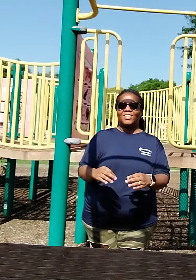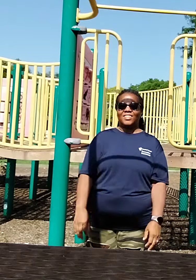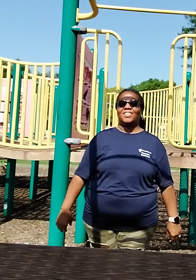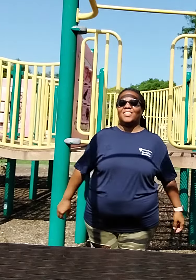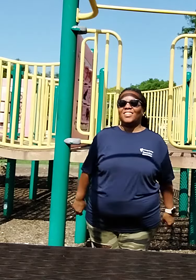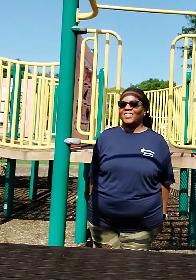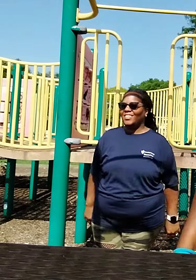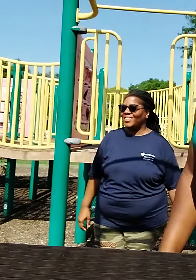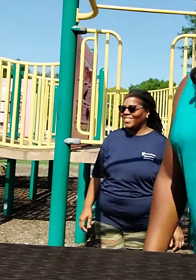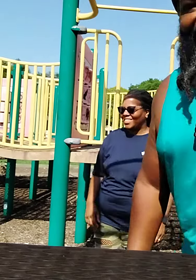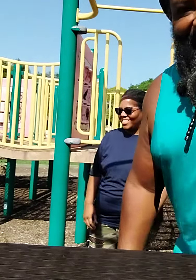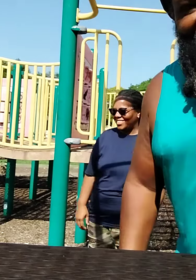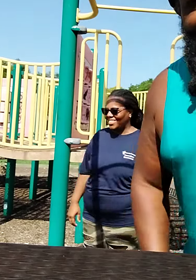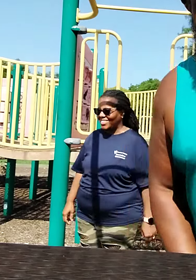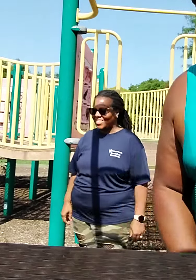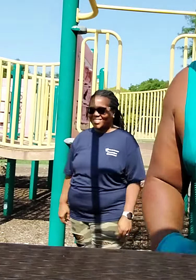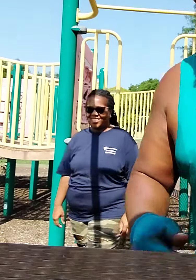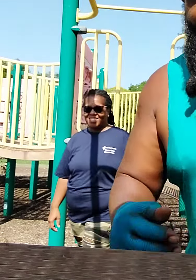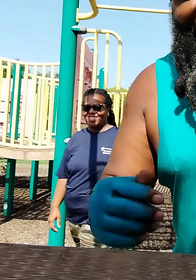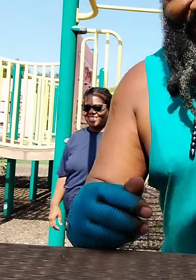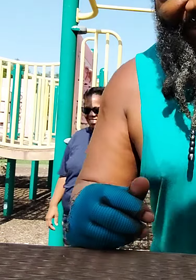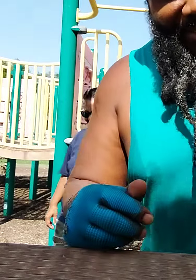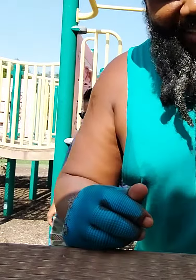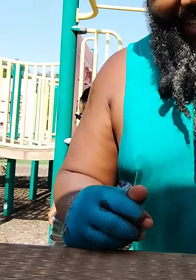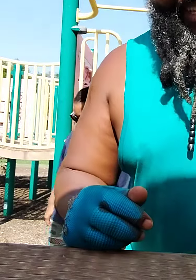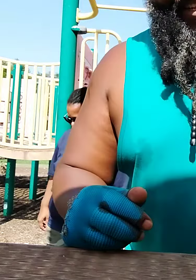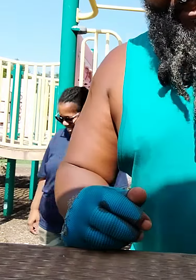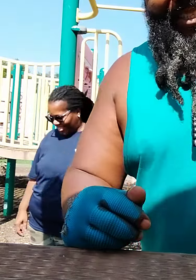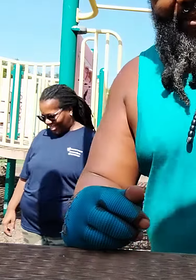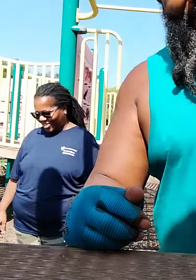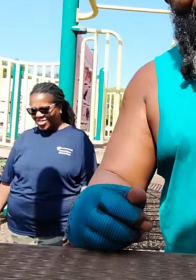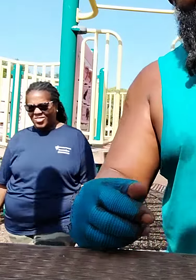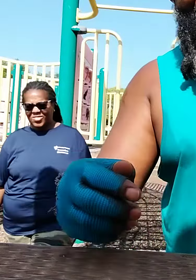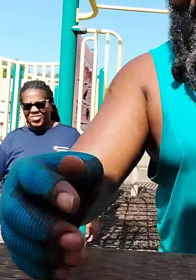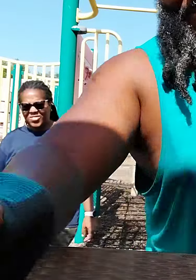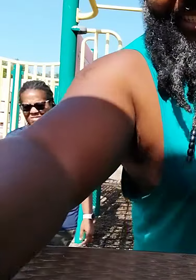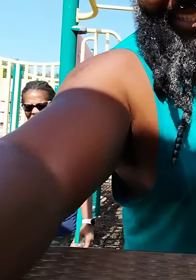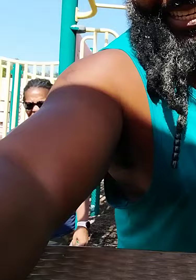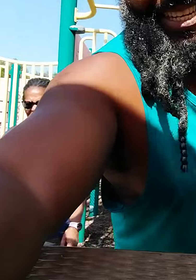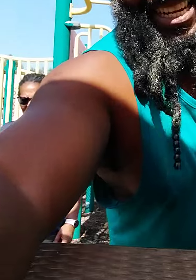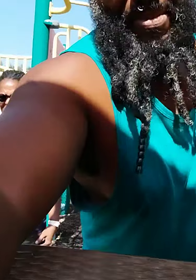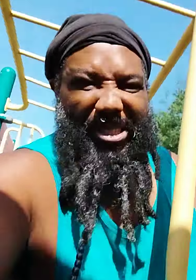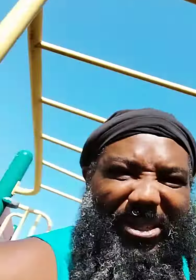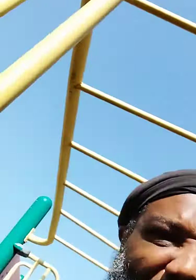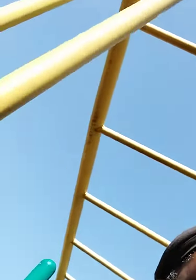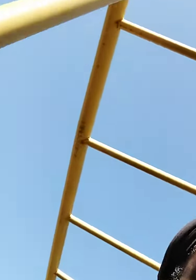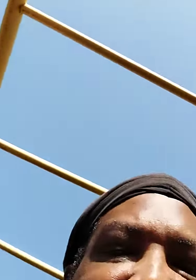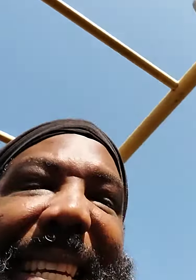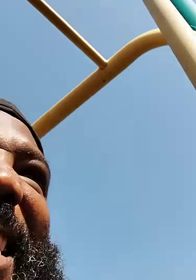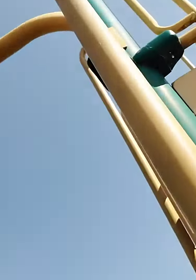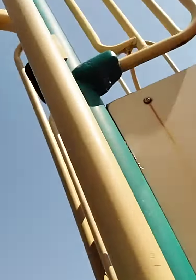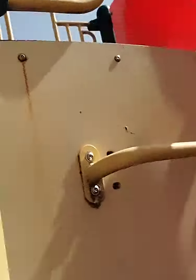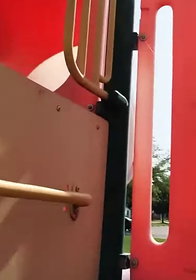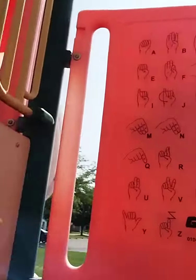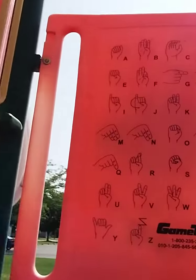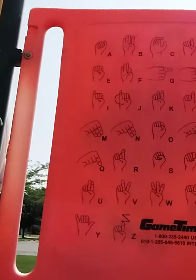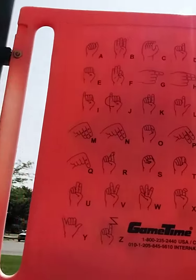Yes, sir. So you know that's my favorite motto, so you should know what I said. And once again, I'm gonna show it to you. So